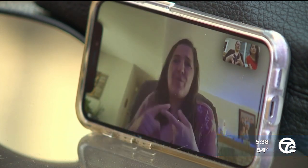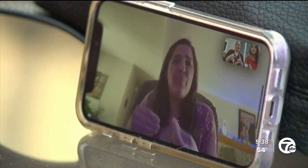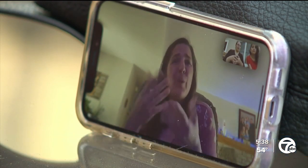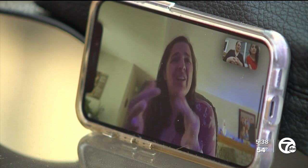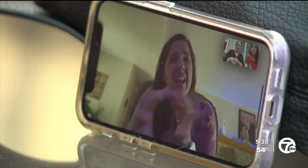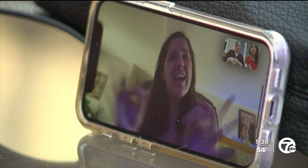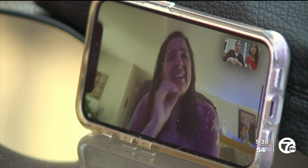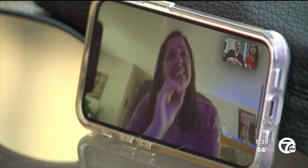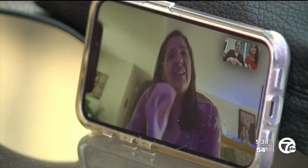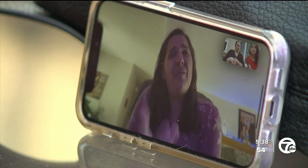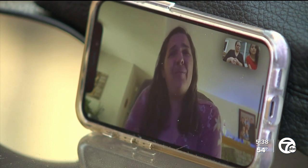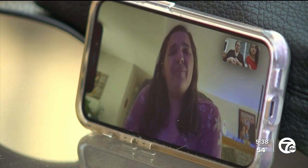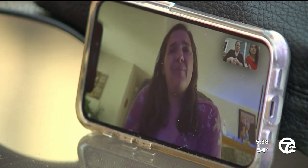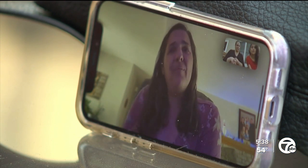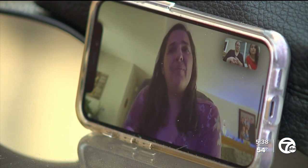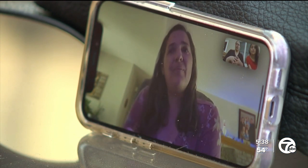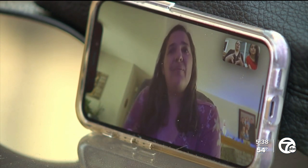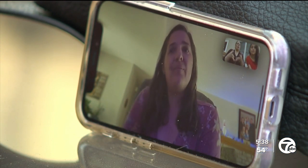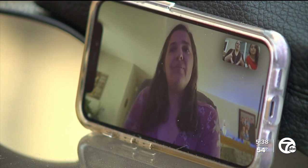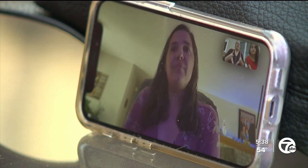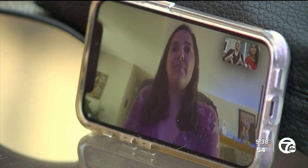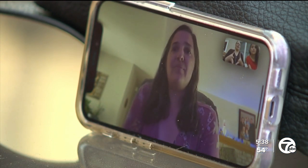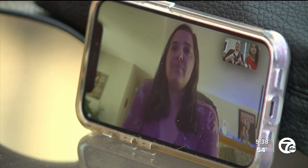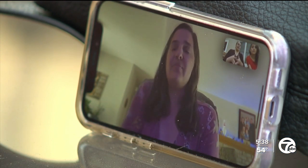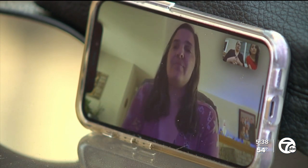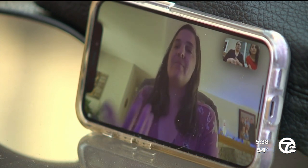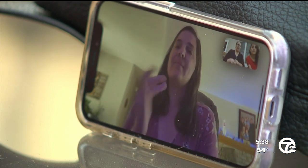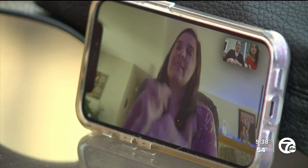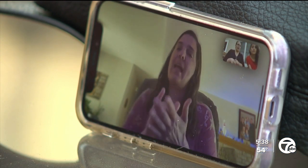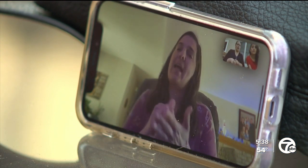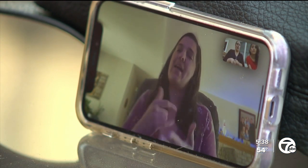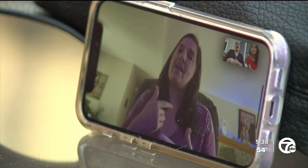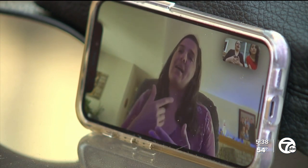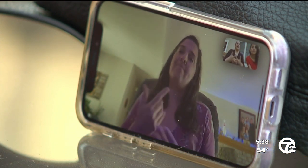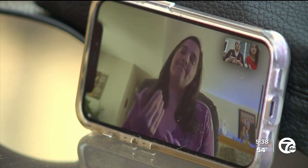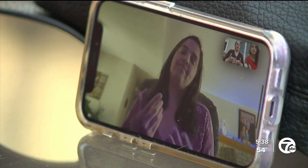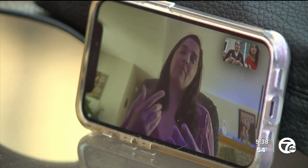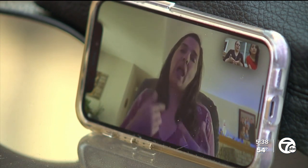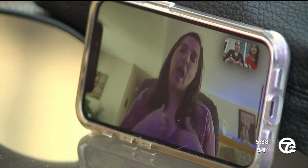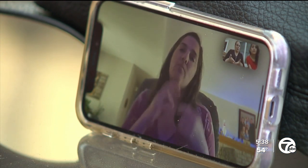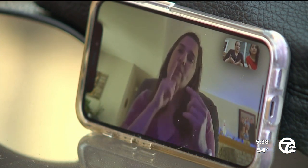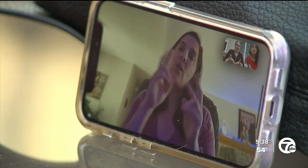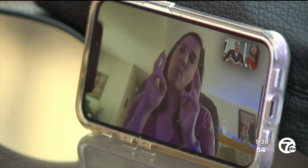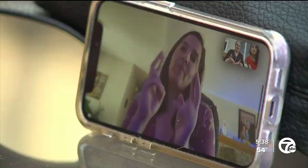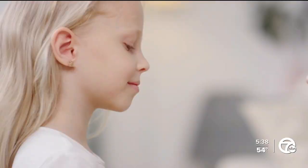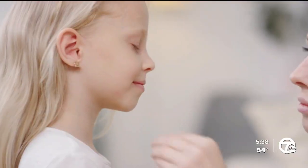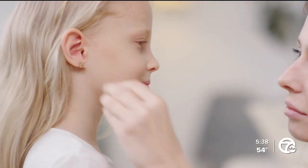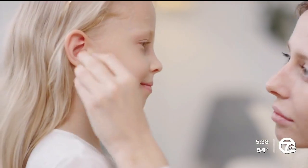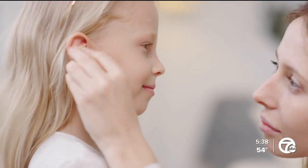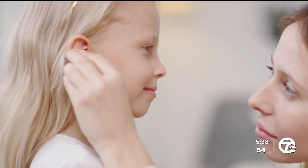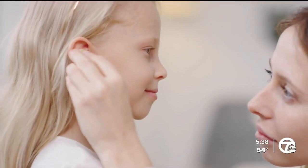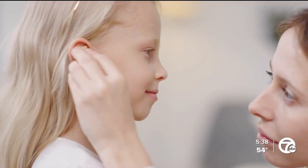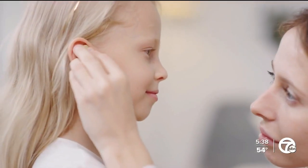with language. We want them to have language from age 0. I can't imagine opposing that. Opponents, including